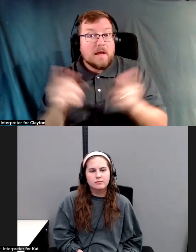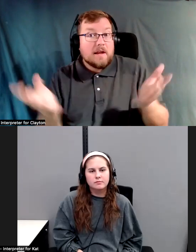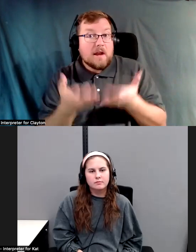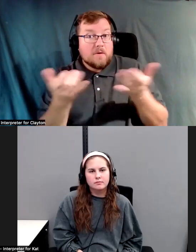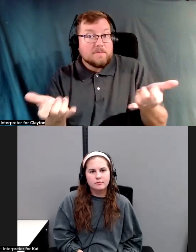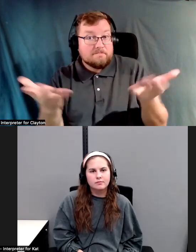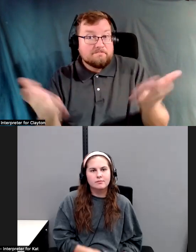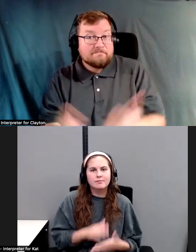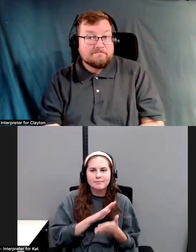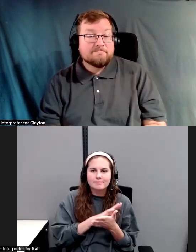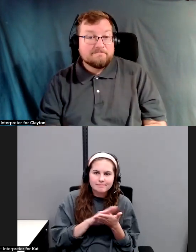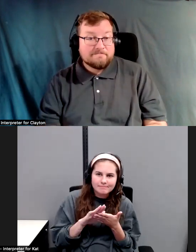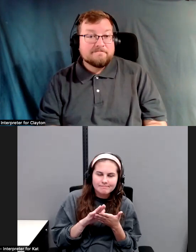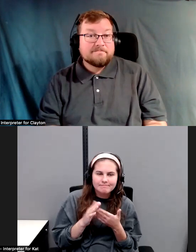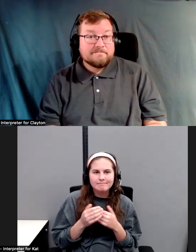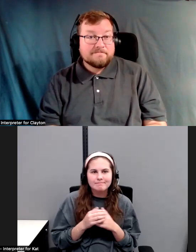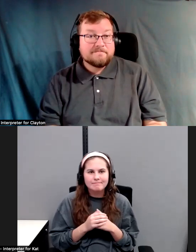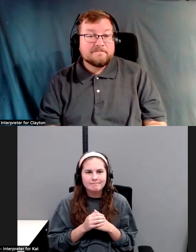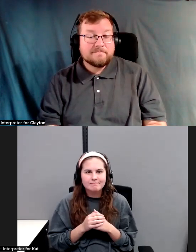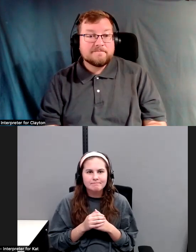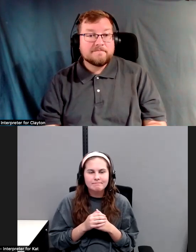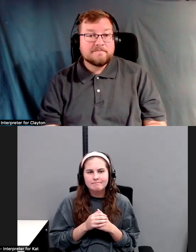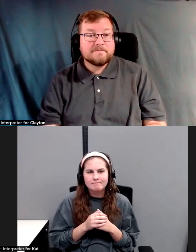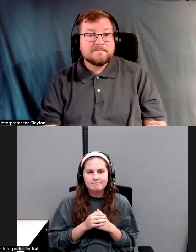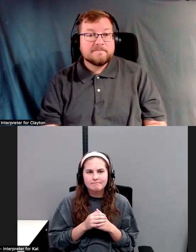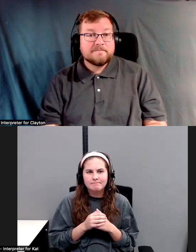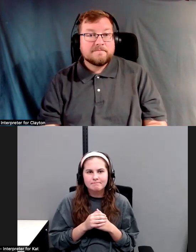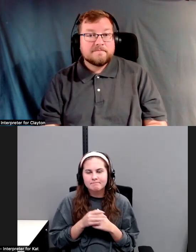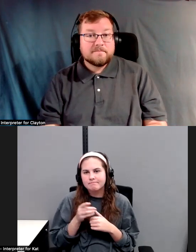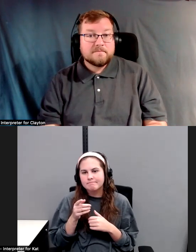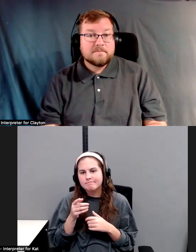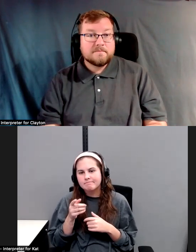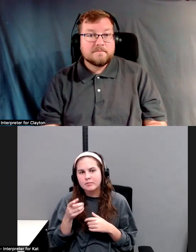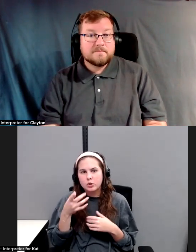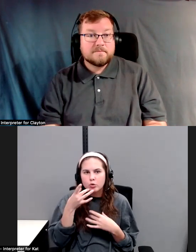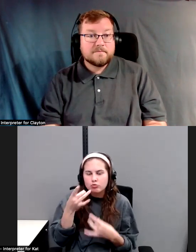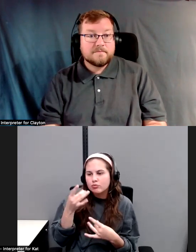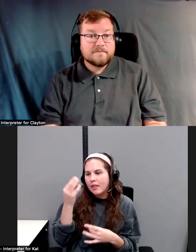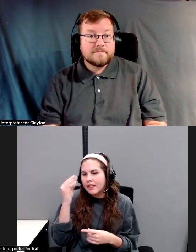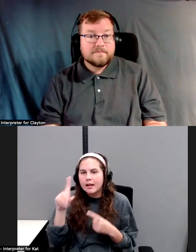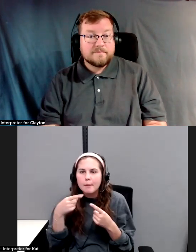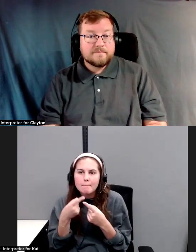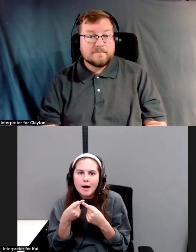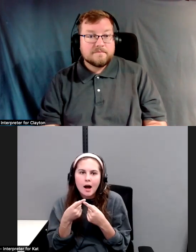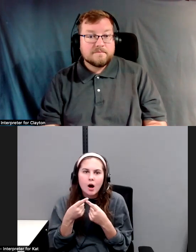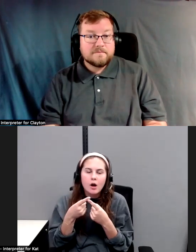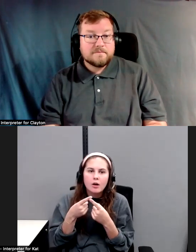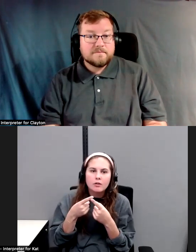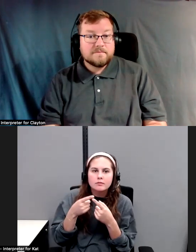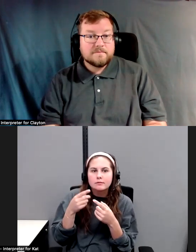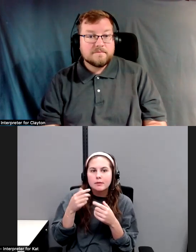Nice. Along with acting, what are you interested in? Are you thinking about doing like dinner,